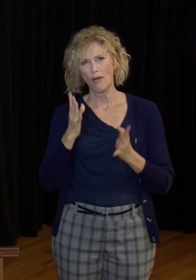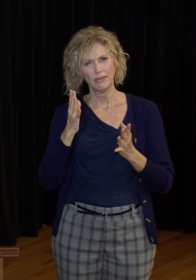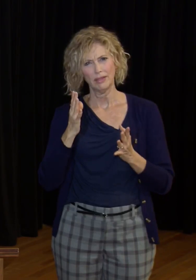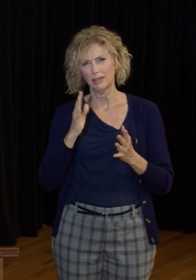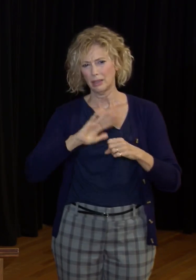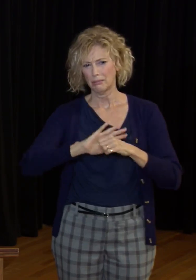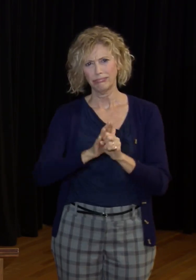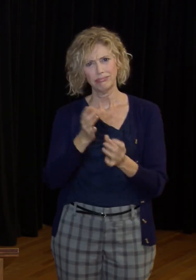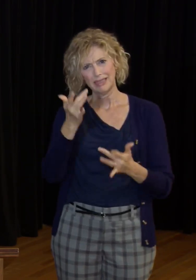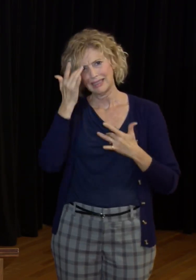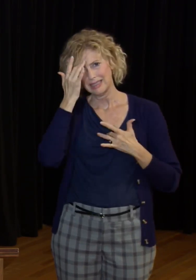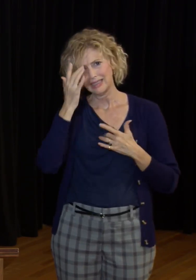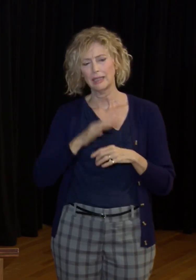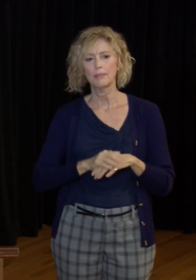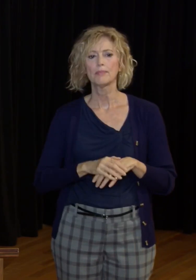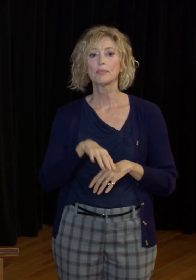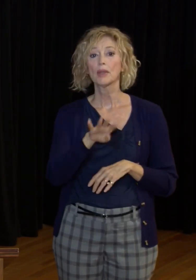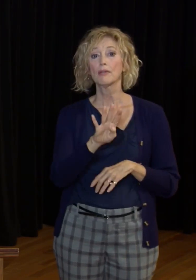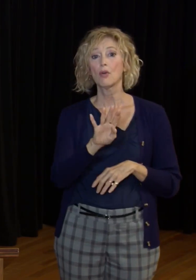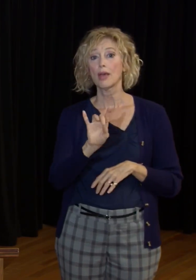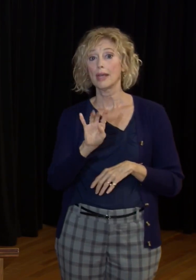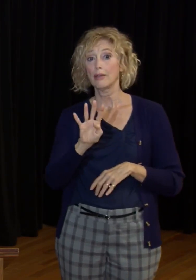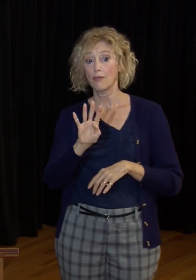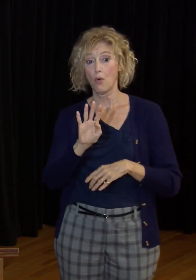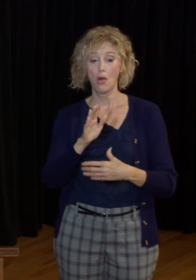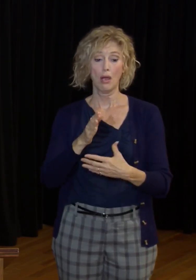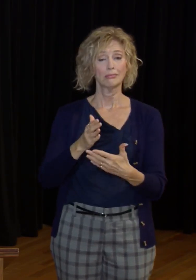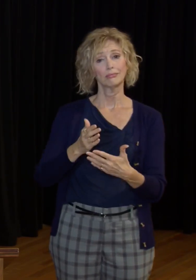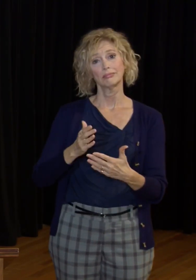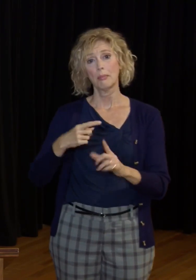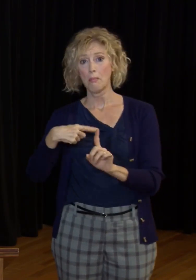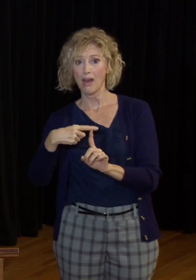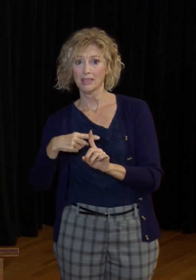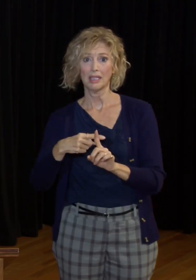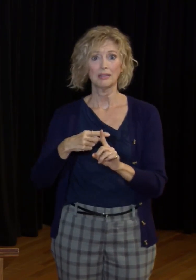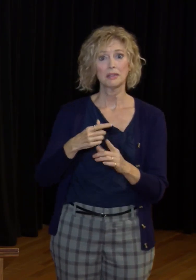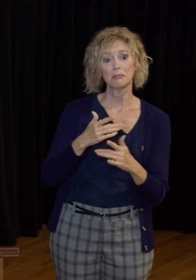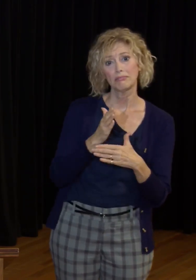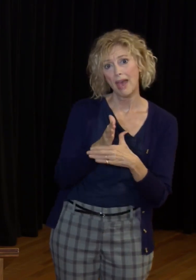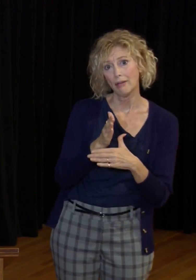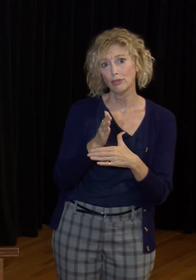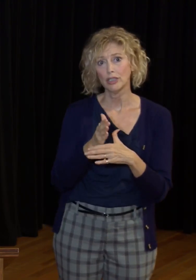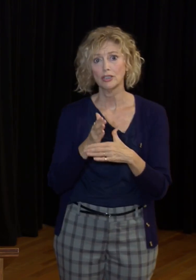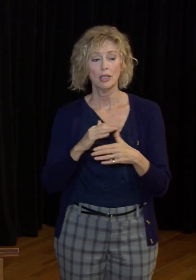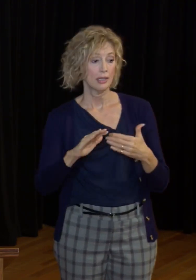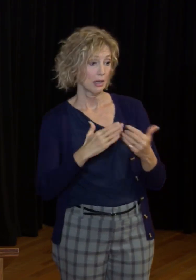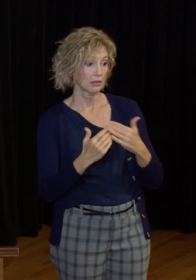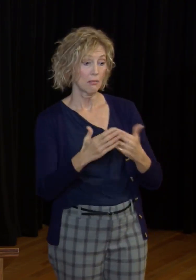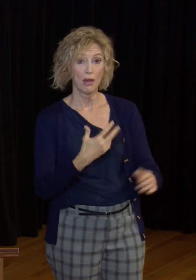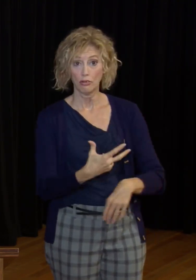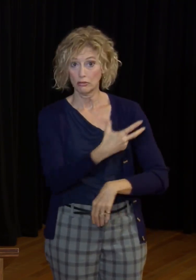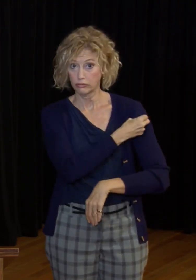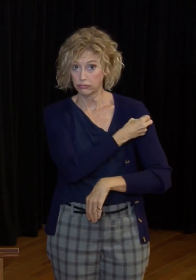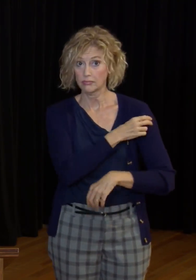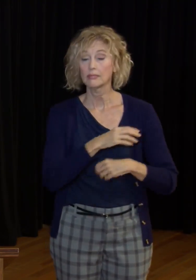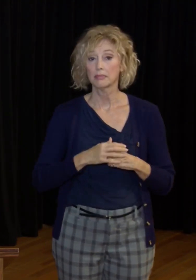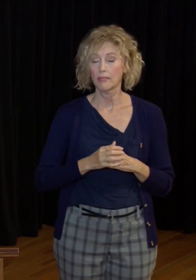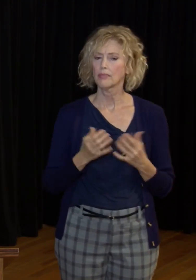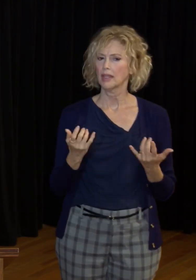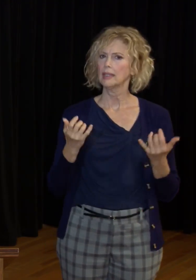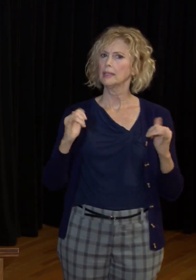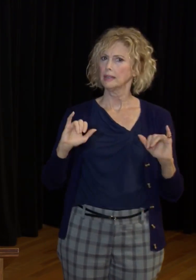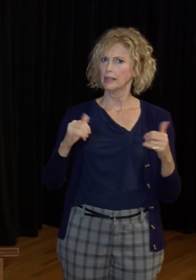with 484 cases a day average, fatalities being up the way they are, despite the vaccination levels being what they are, is